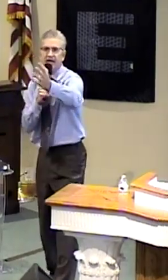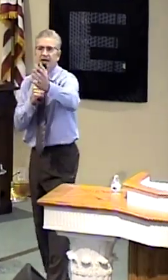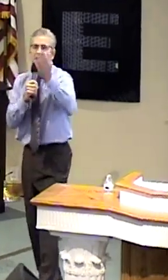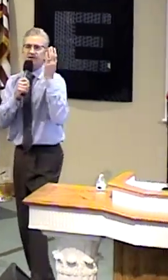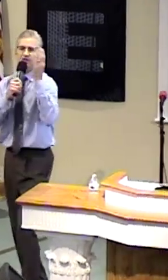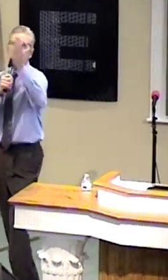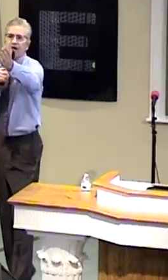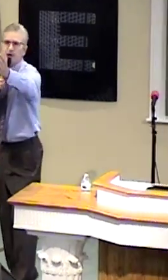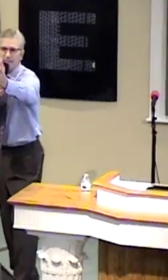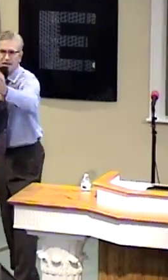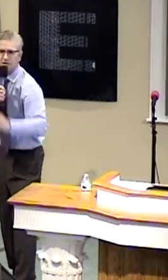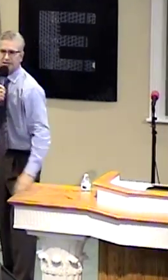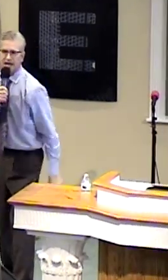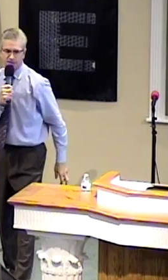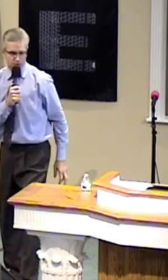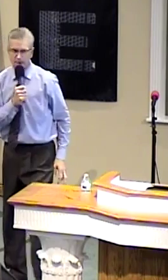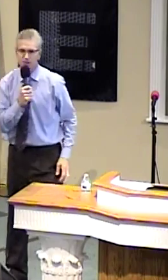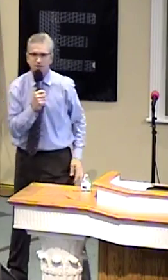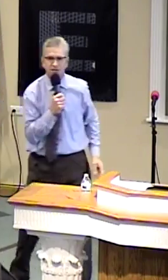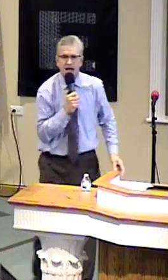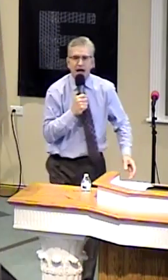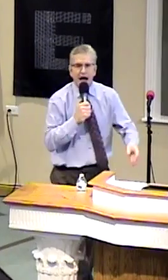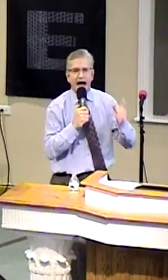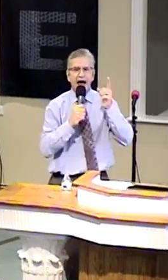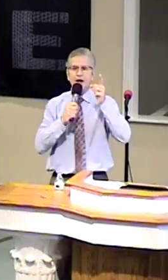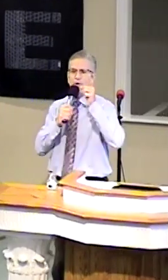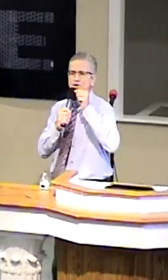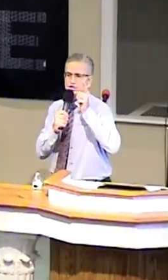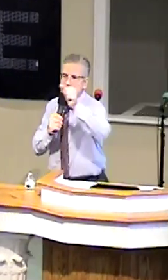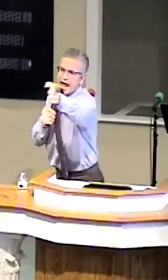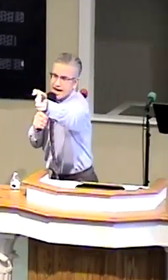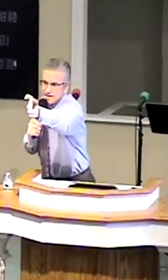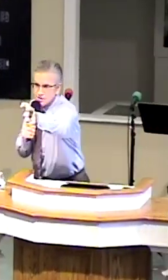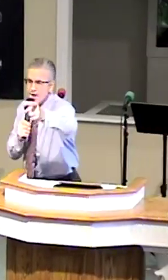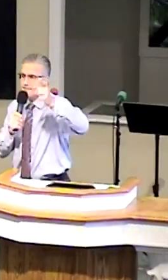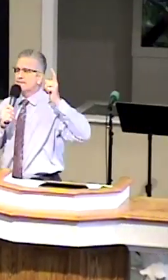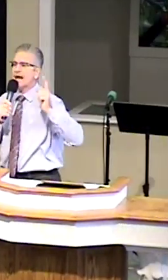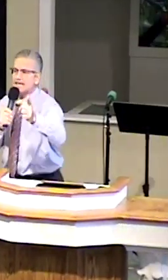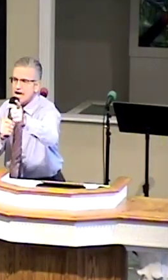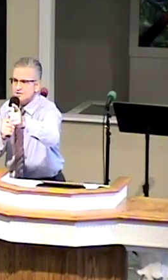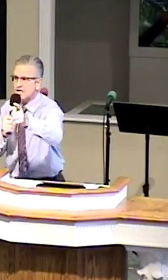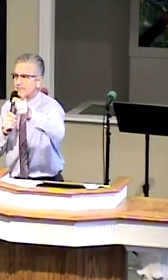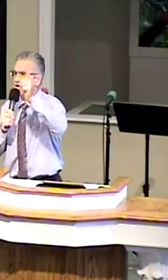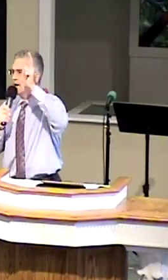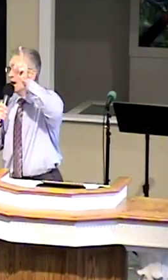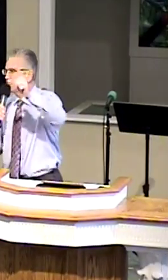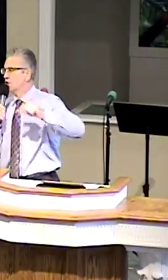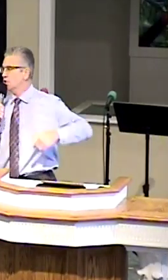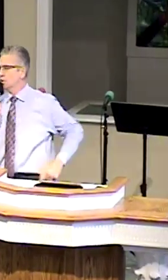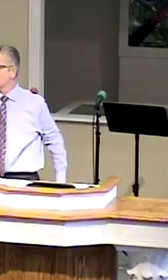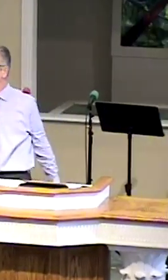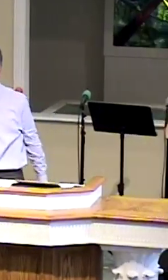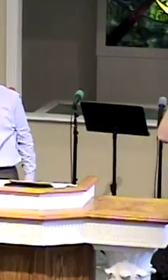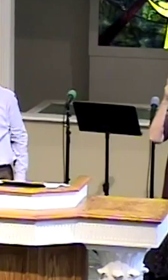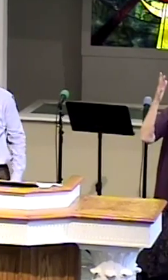to me, if you'll help me understand the scriptures, I will change my concept of